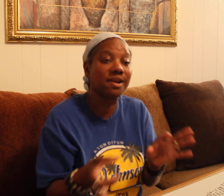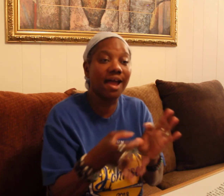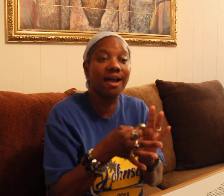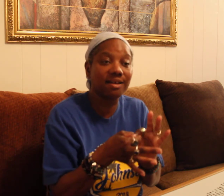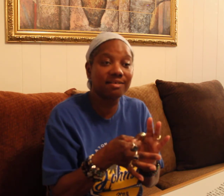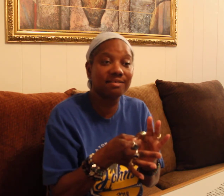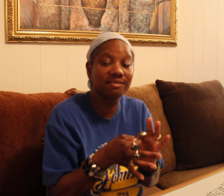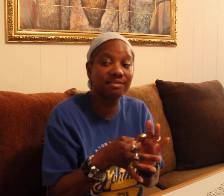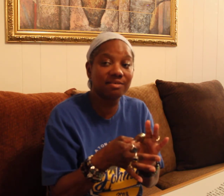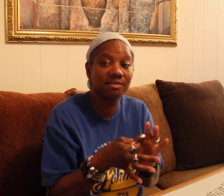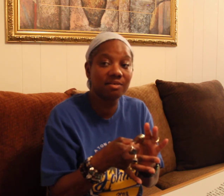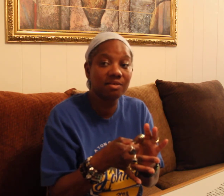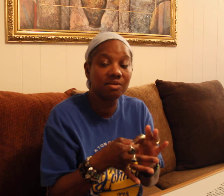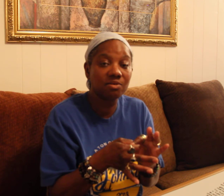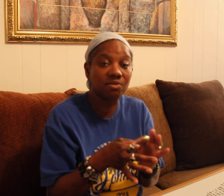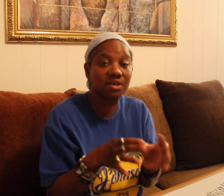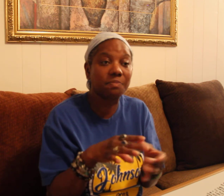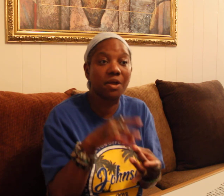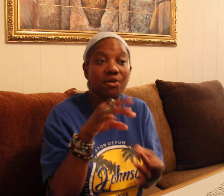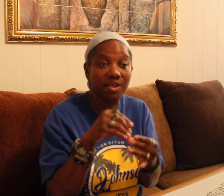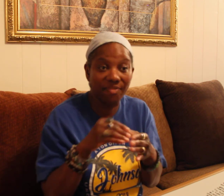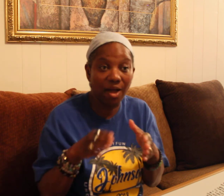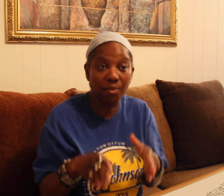connect to the Spirit in that way.